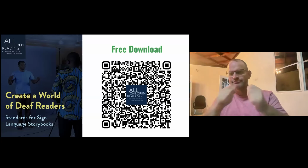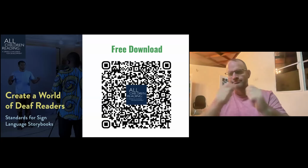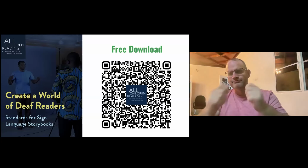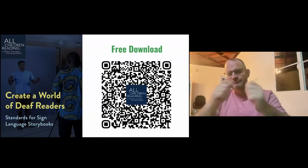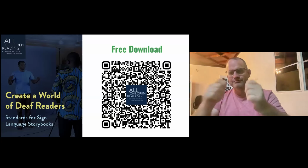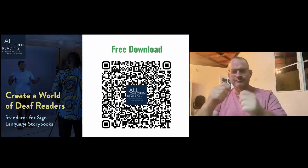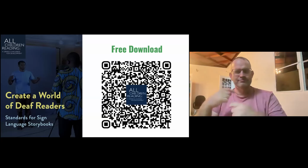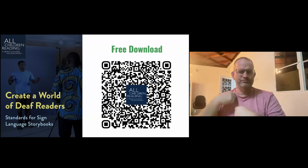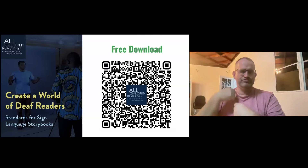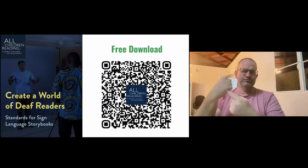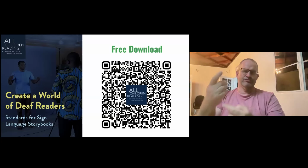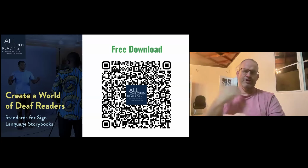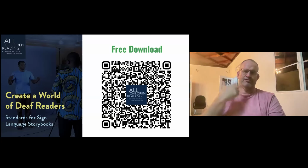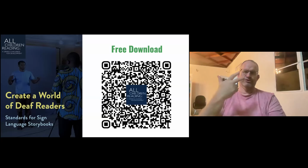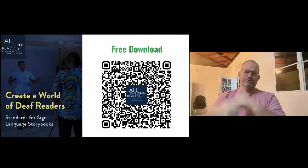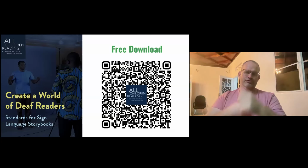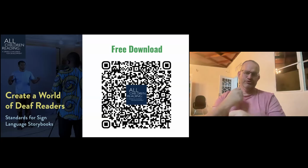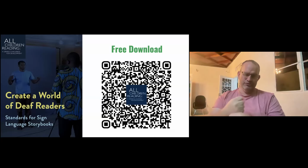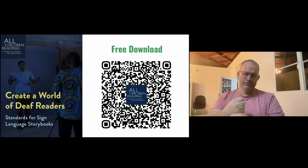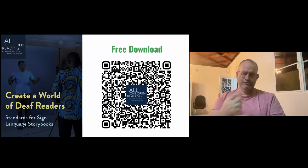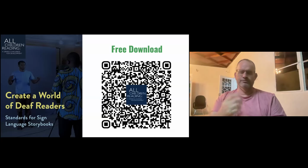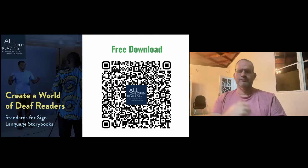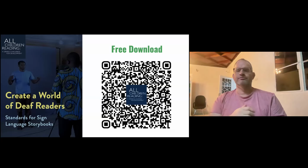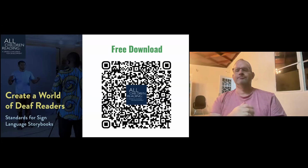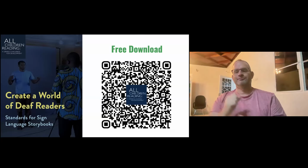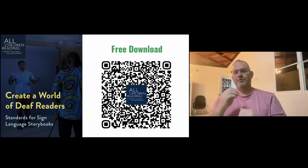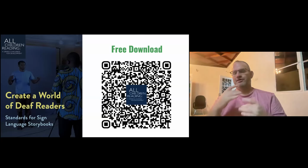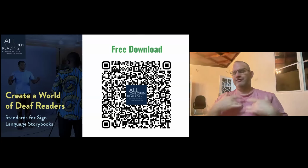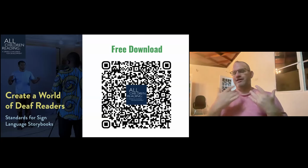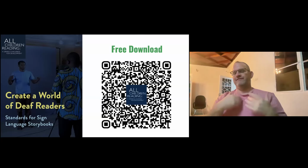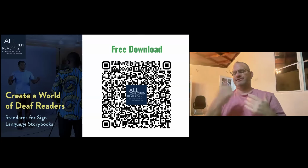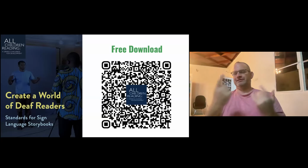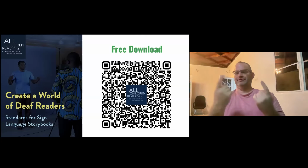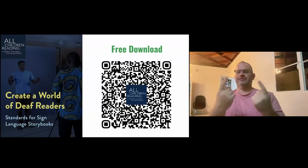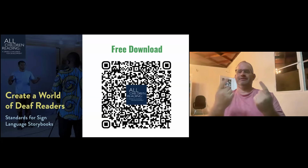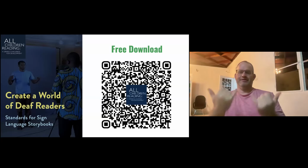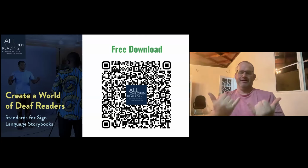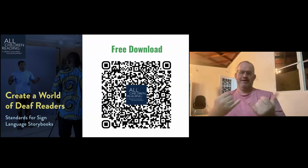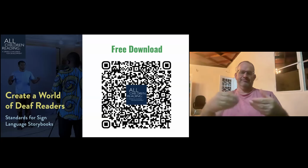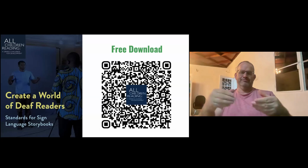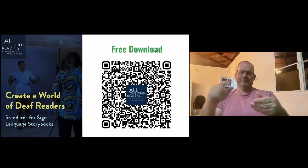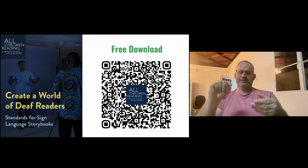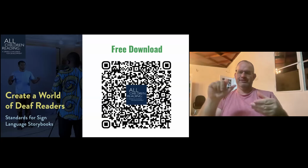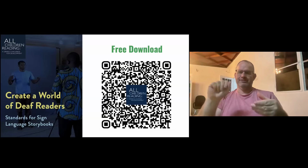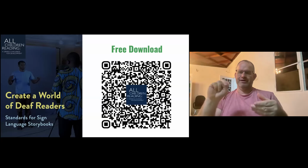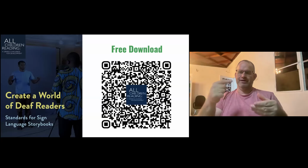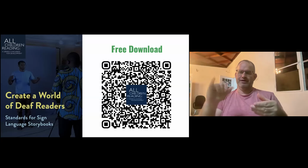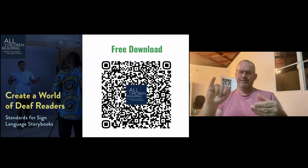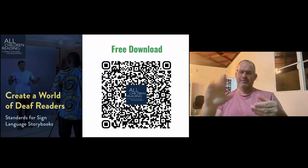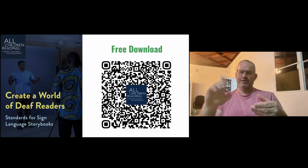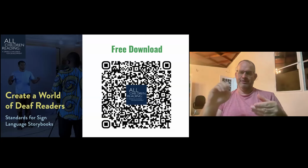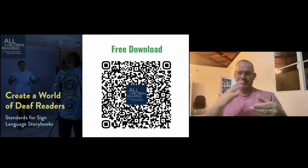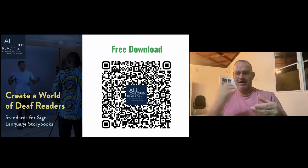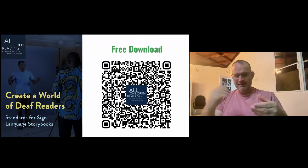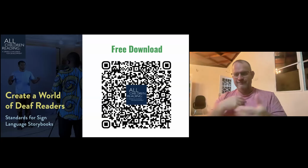been involved for your support, your feedback, for the editing that's been done, for all that we've been doing over these past 3 years. I'm very grateful for all of that. And